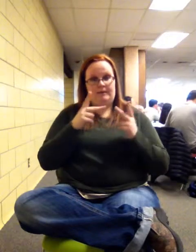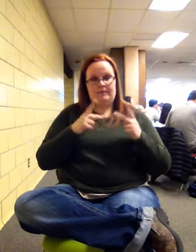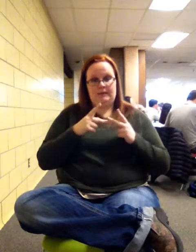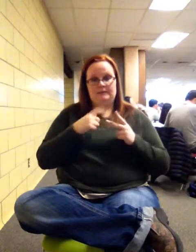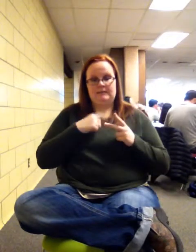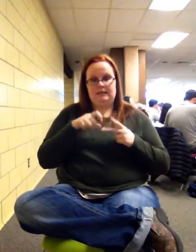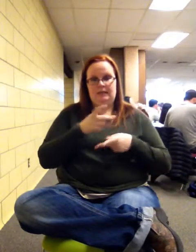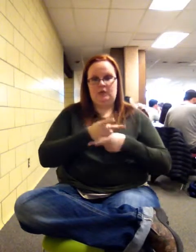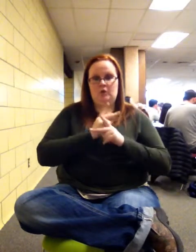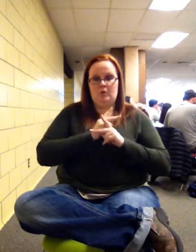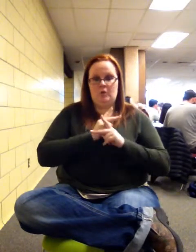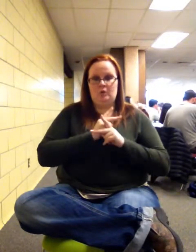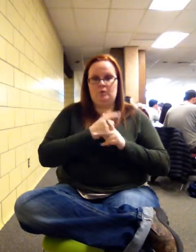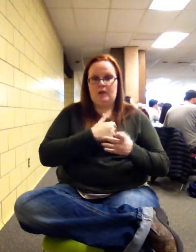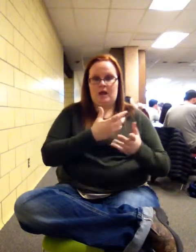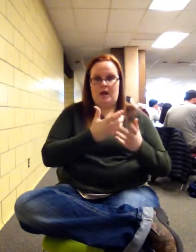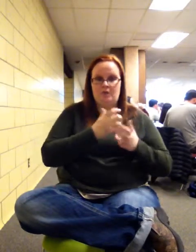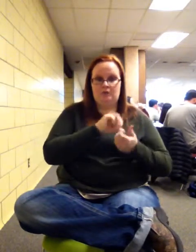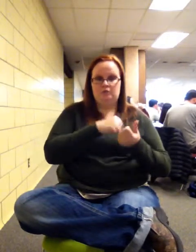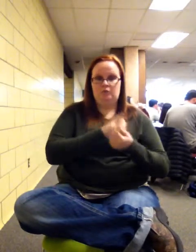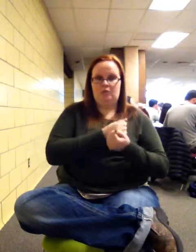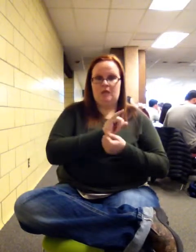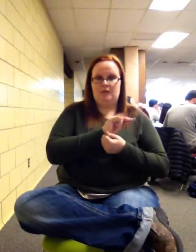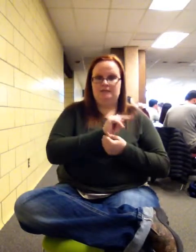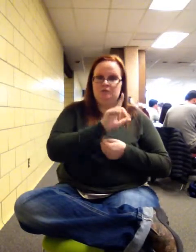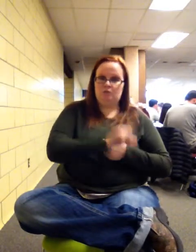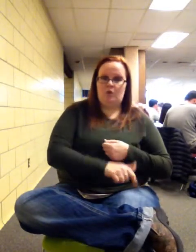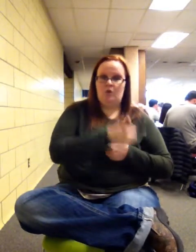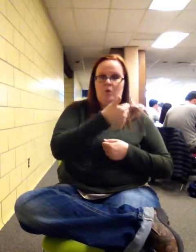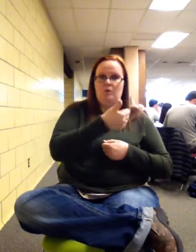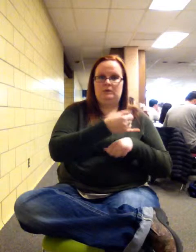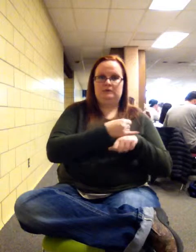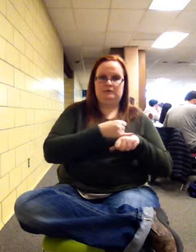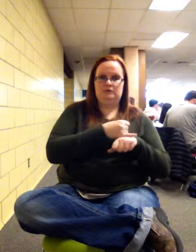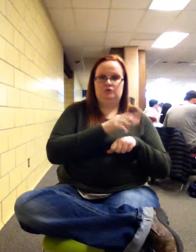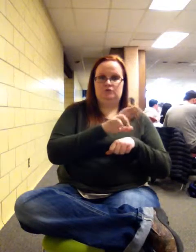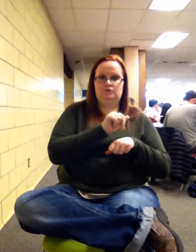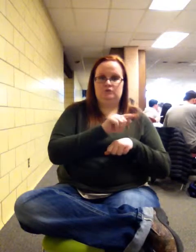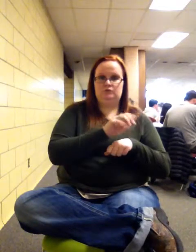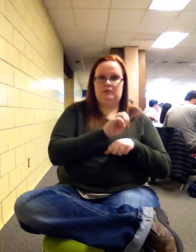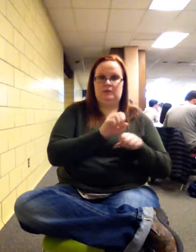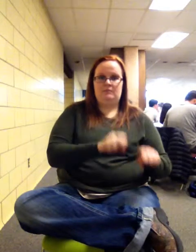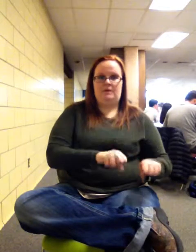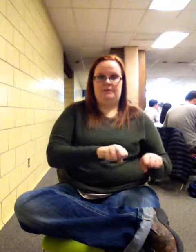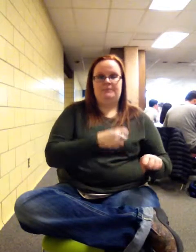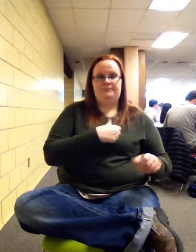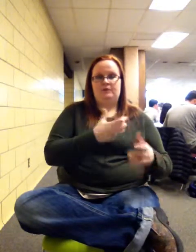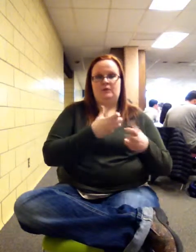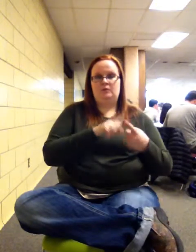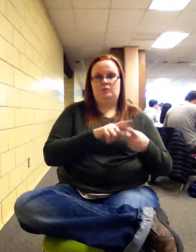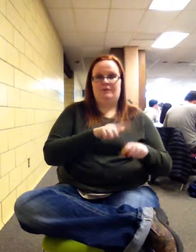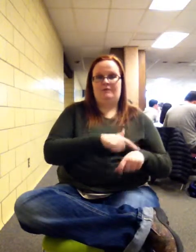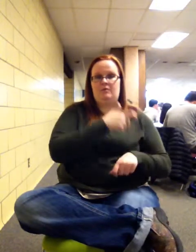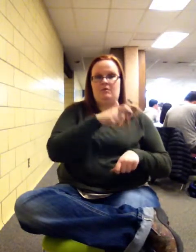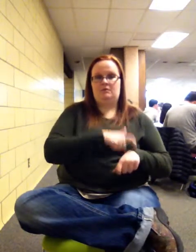loan, I want to lock into the lowest interest rate possible. So I want to get that long-term loan sooner than later,